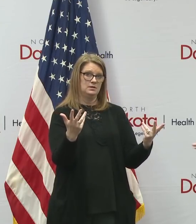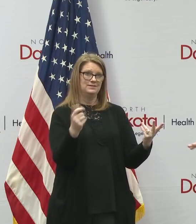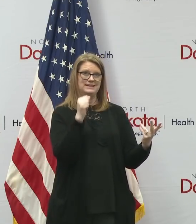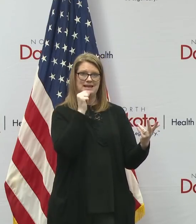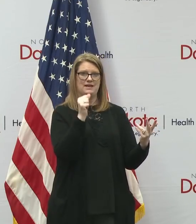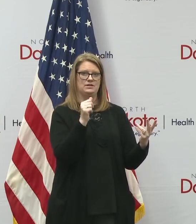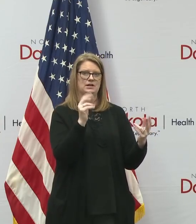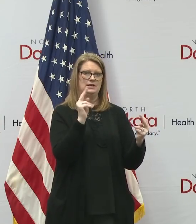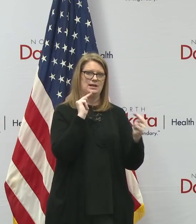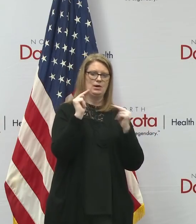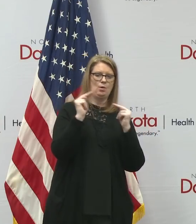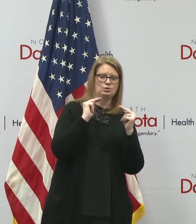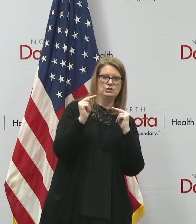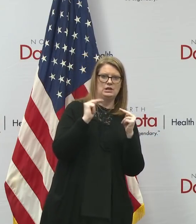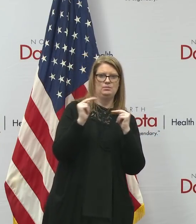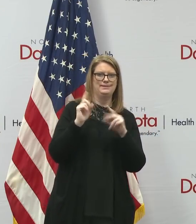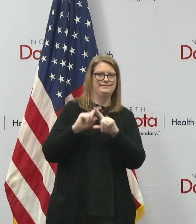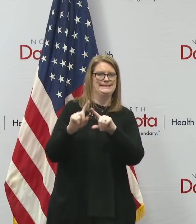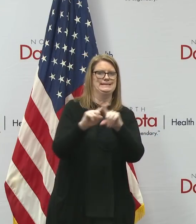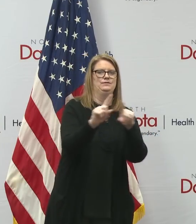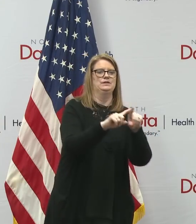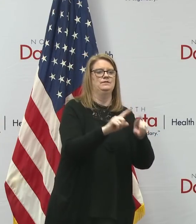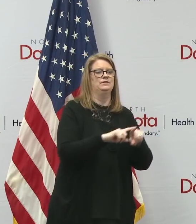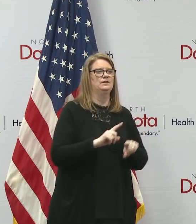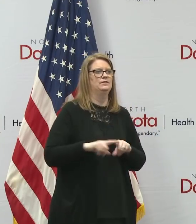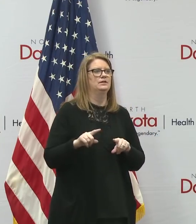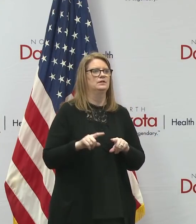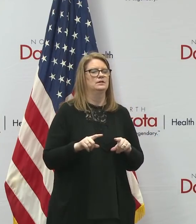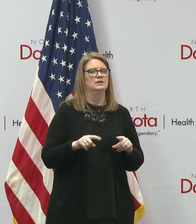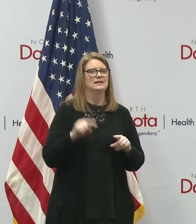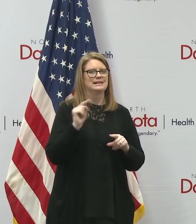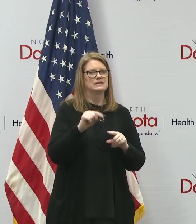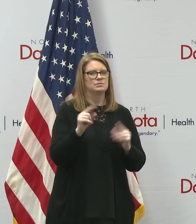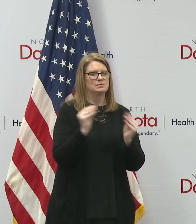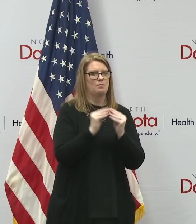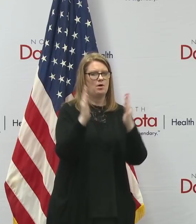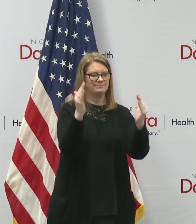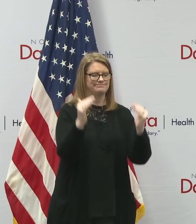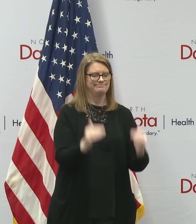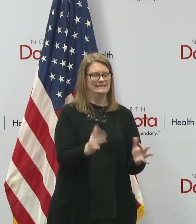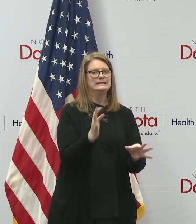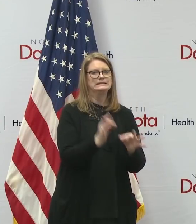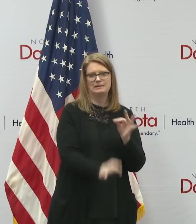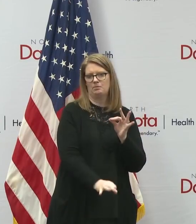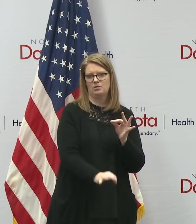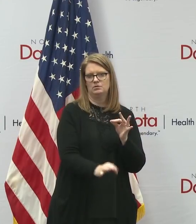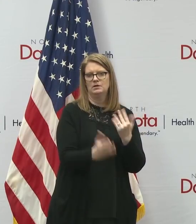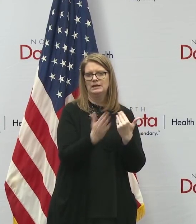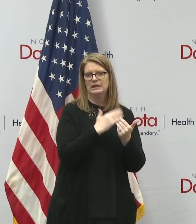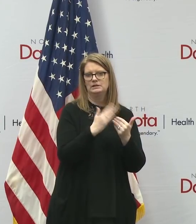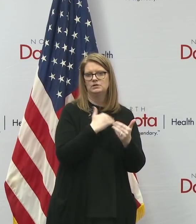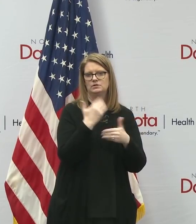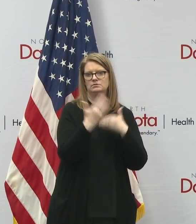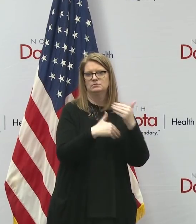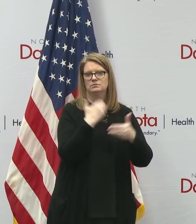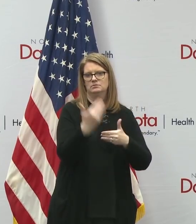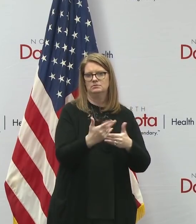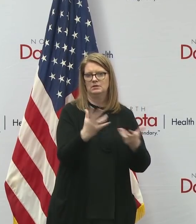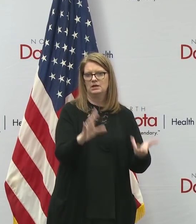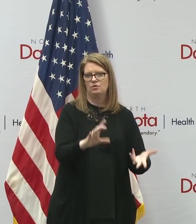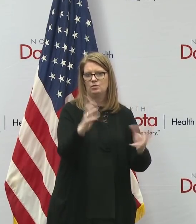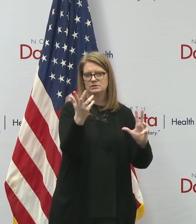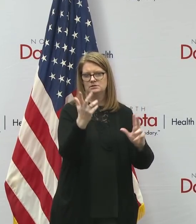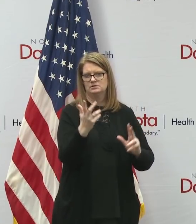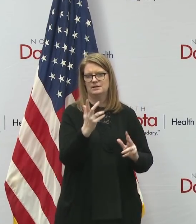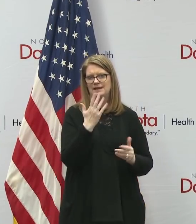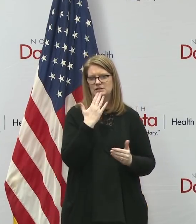with a bunch of different entities, I think made the plan simpler and easier to execute. And again, in a crisis, that's a good thing.